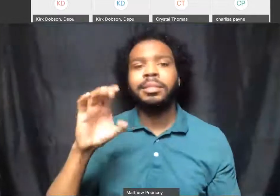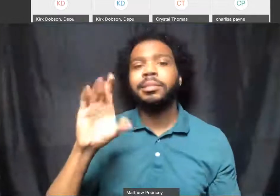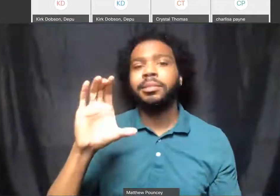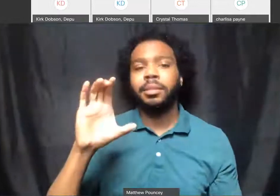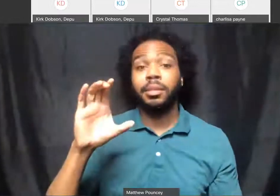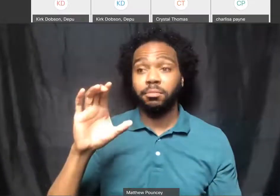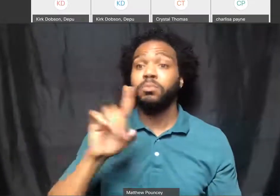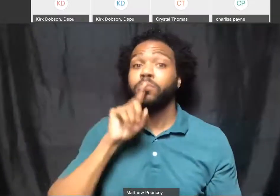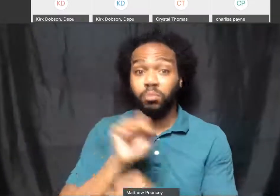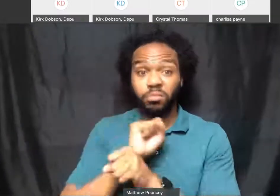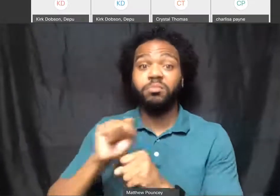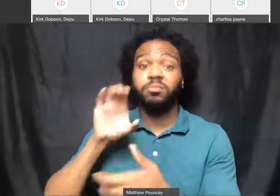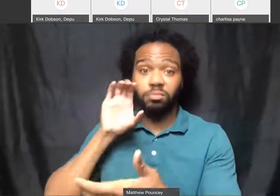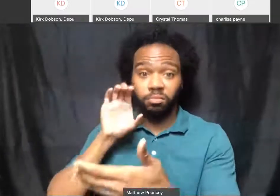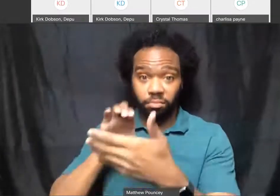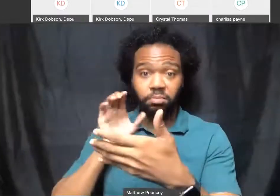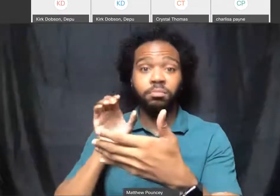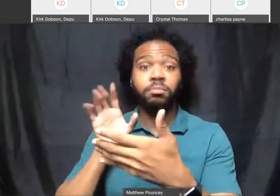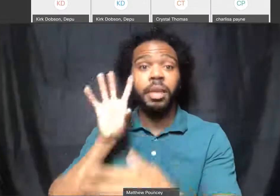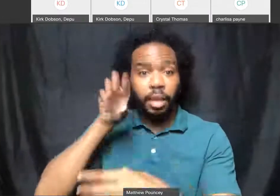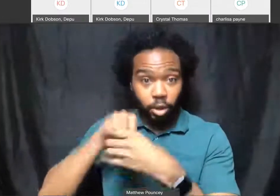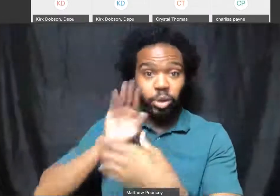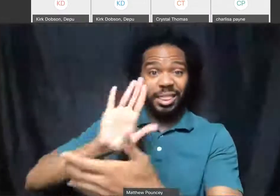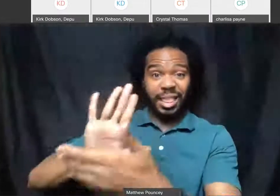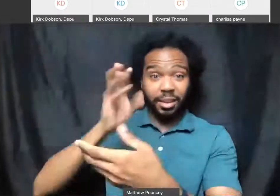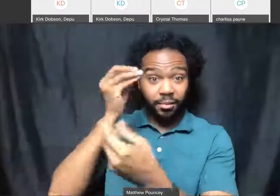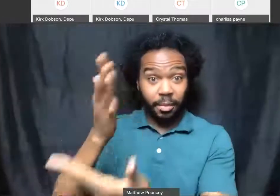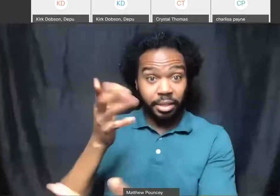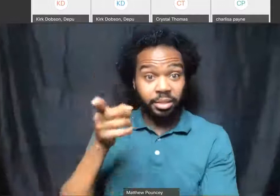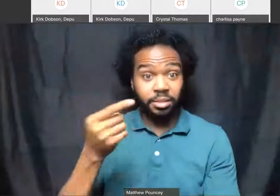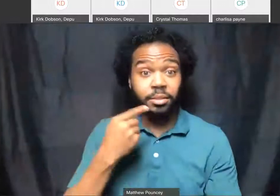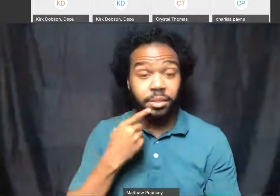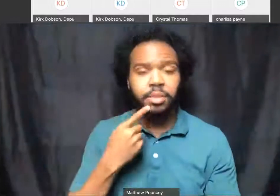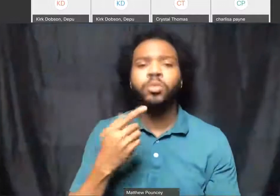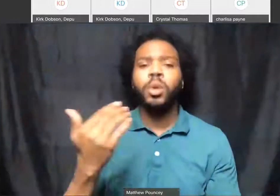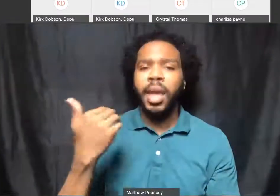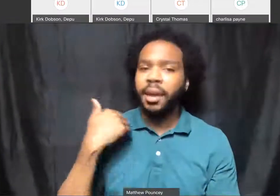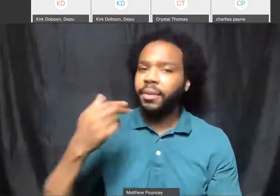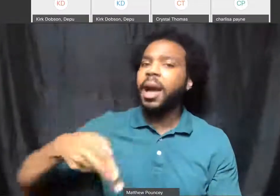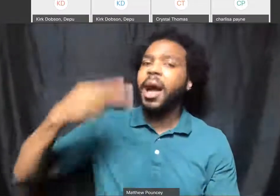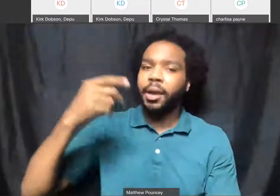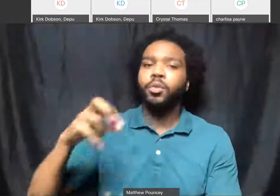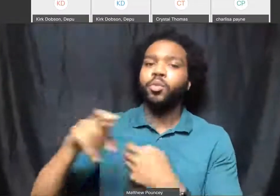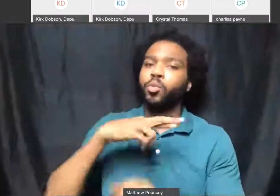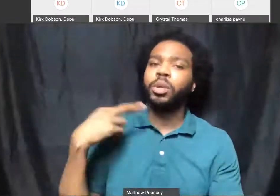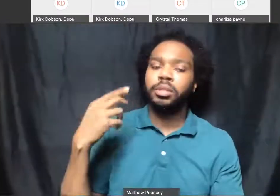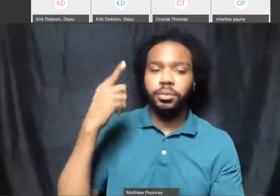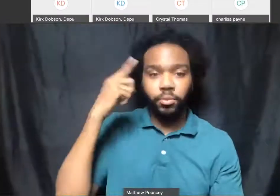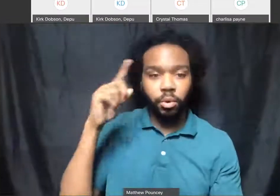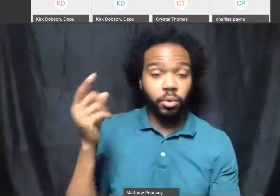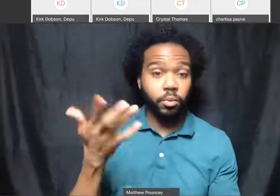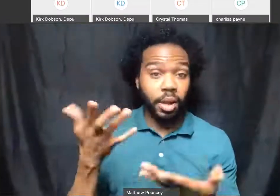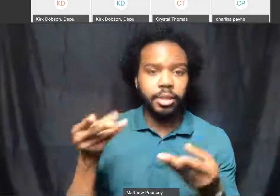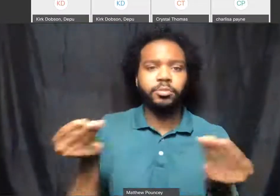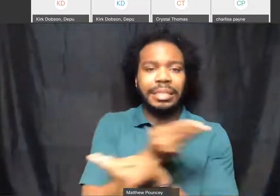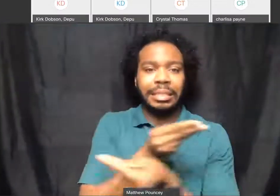fact, include in its guidance that there is a higher risk of